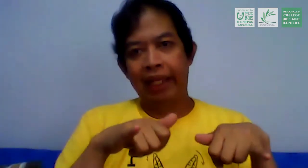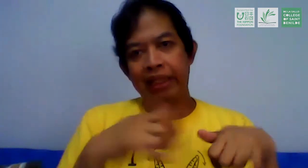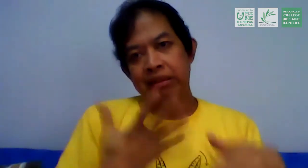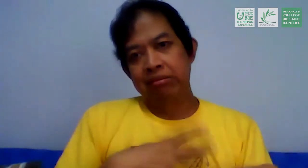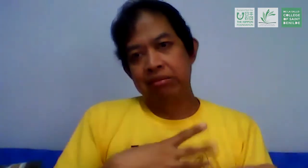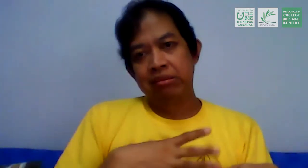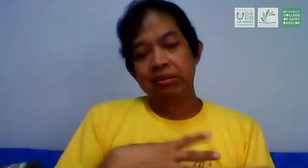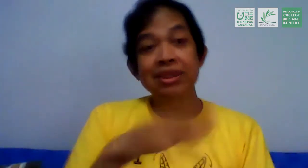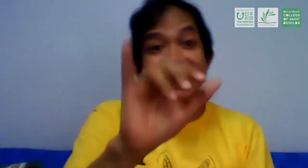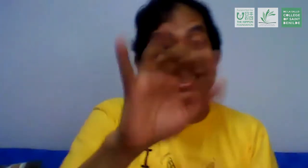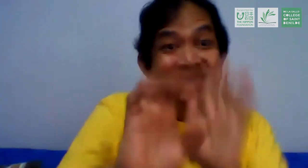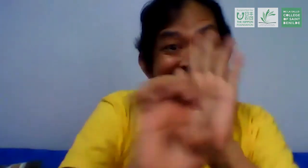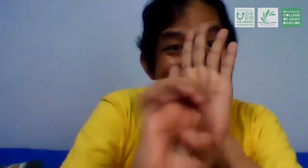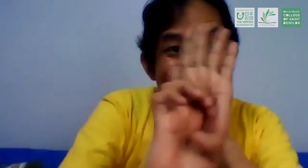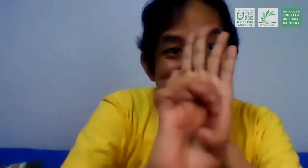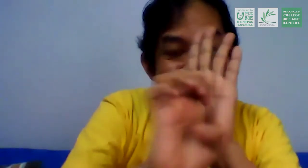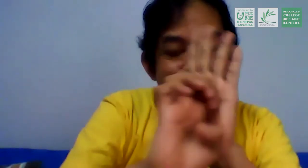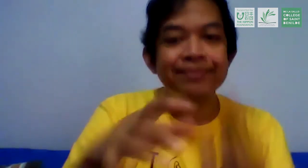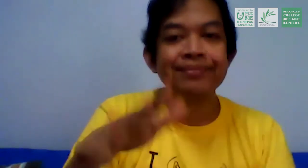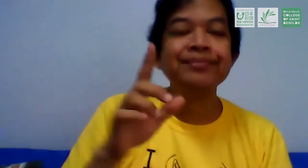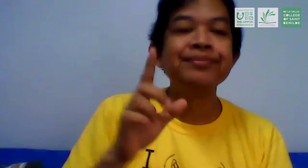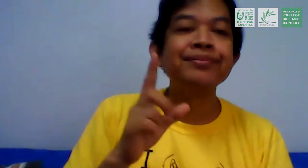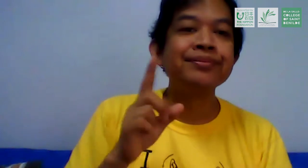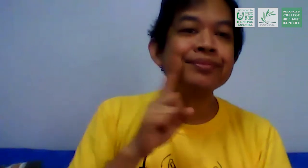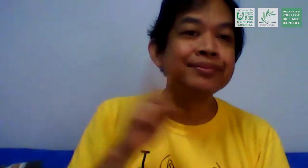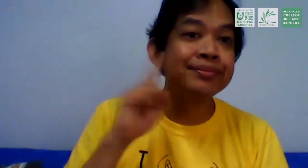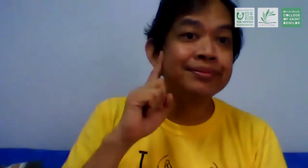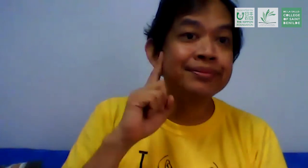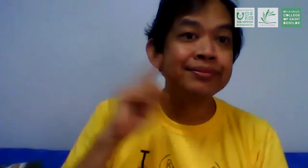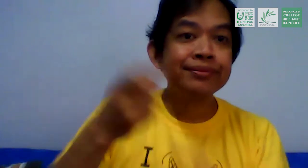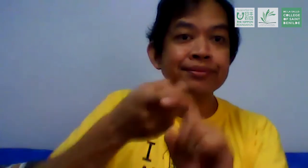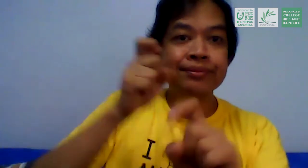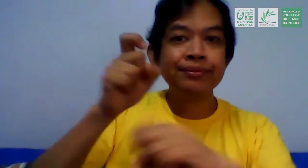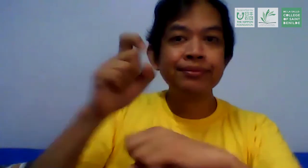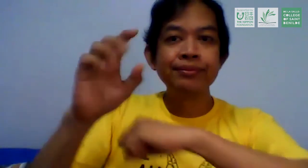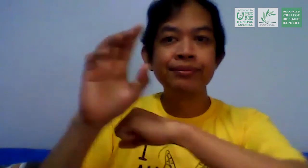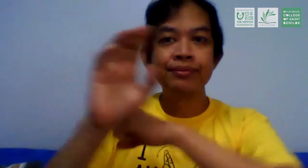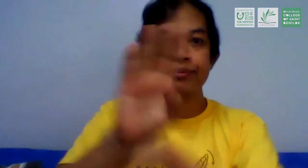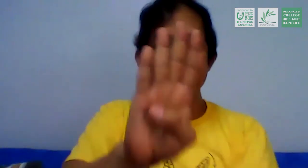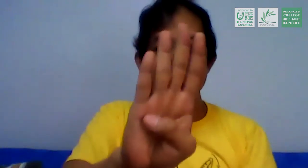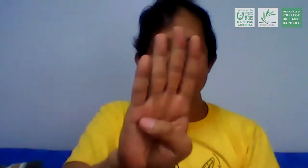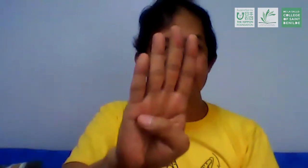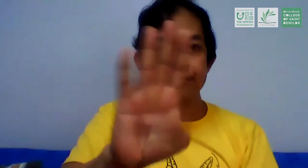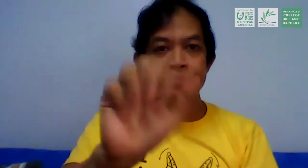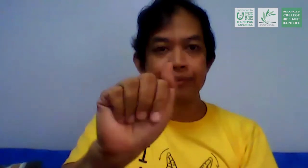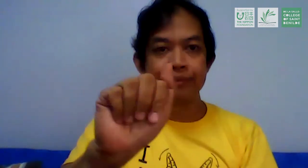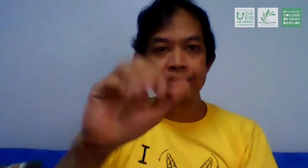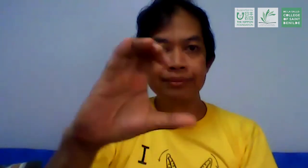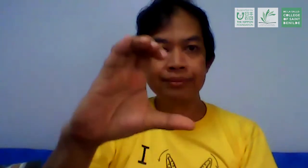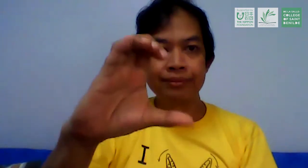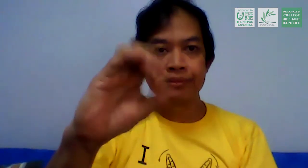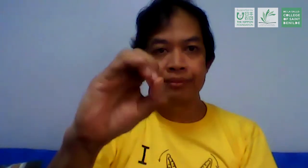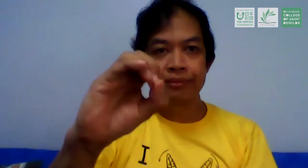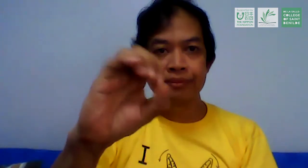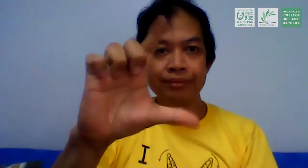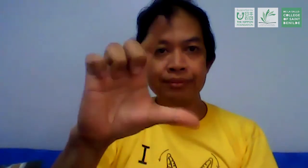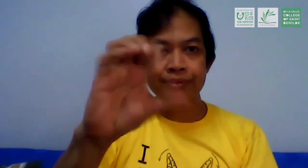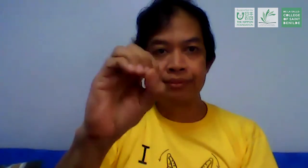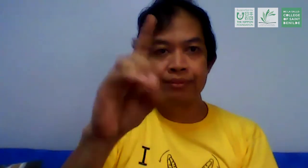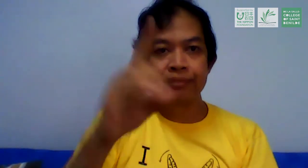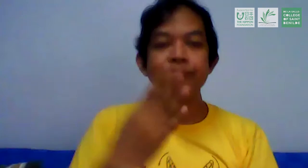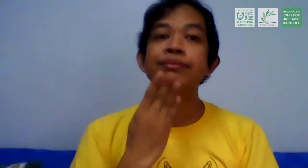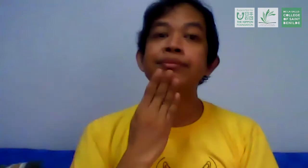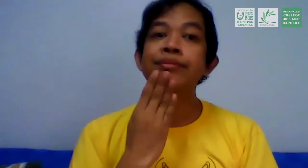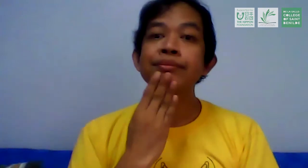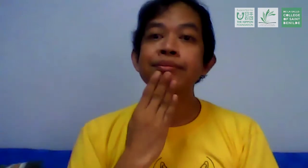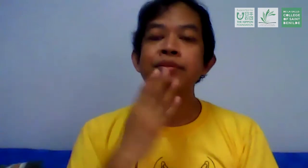example. So we don't want everything to be standardized. We just want to respect what they use in their